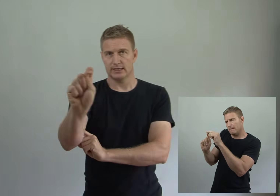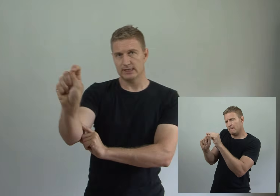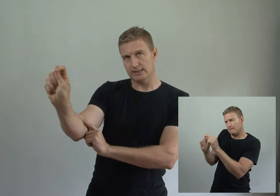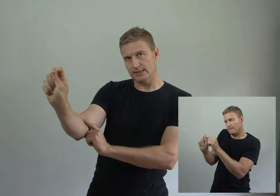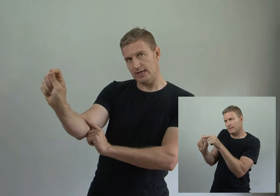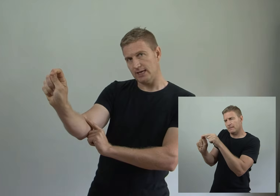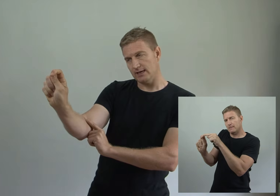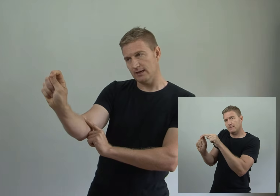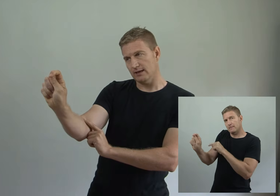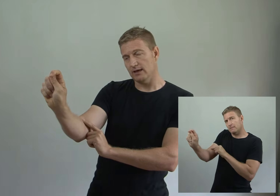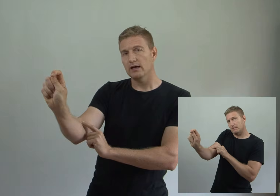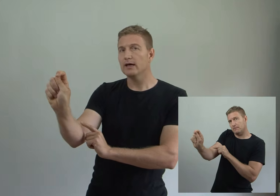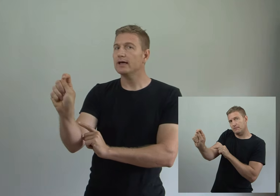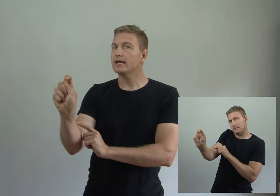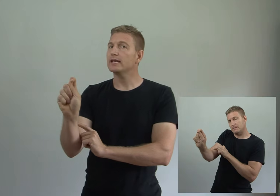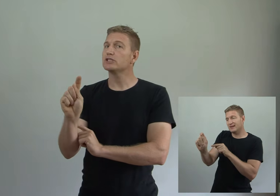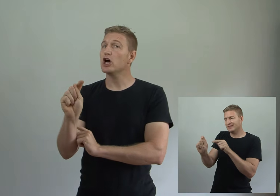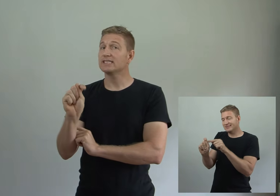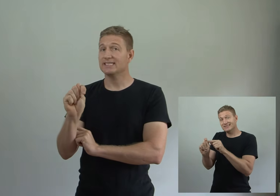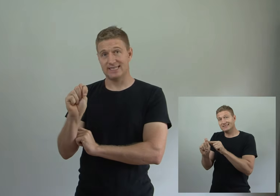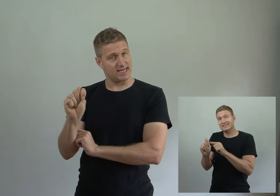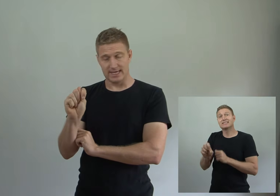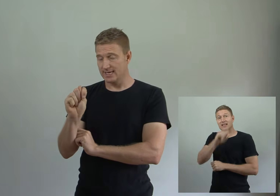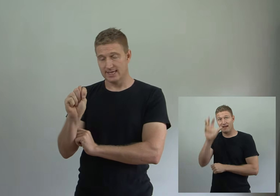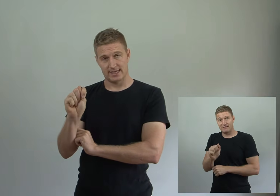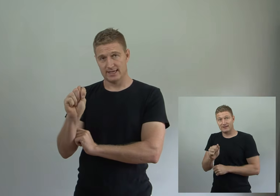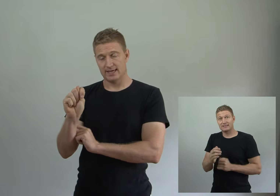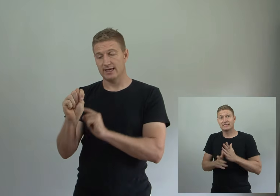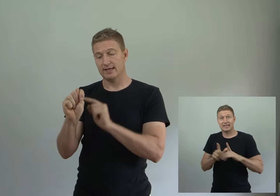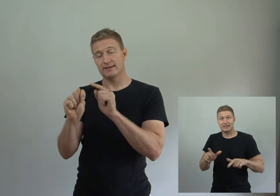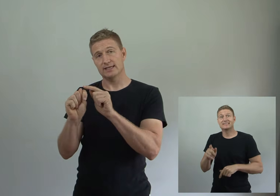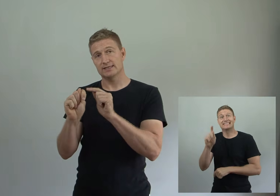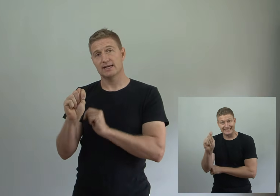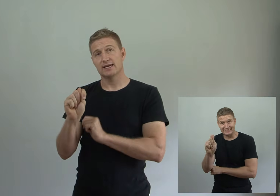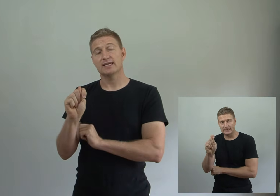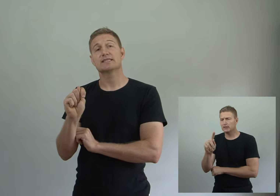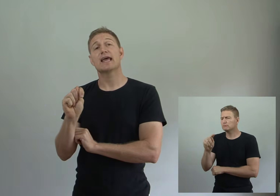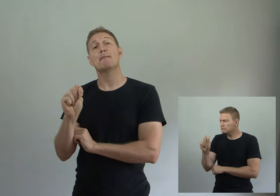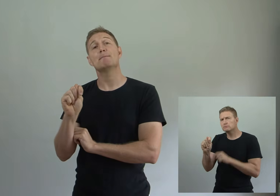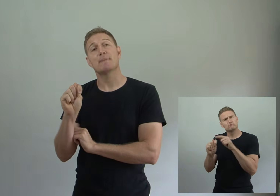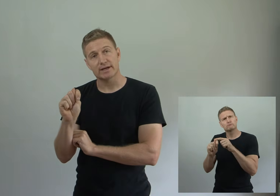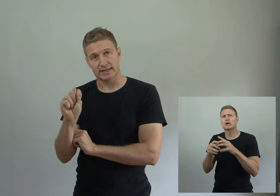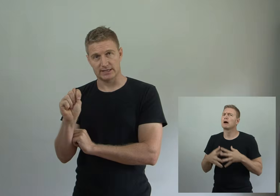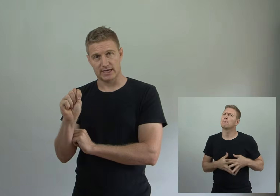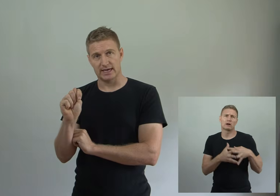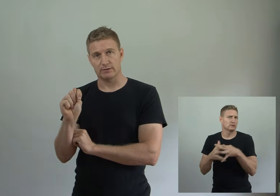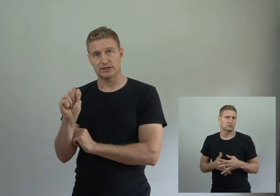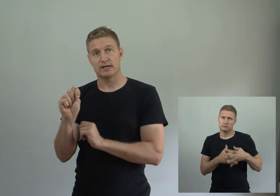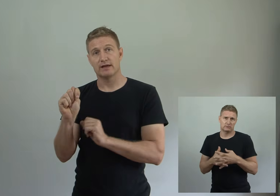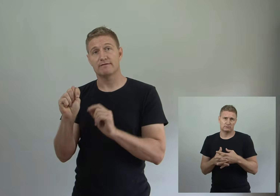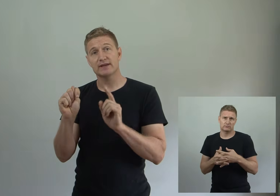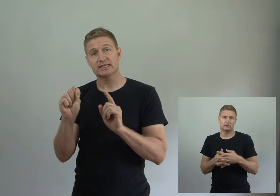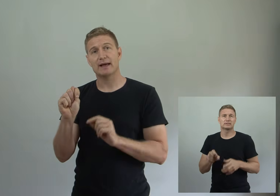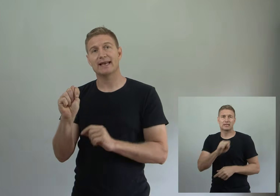this. T. It is not T. This is the American Sign